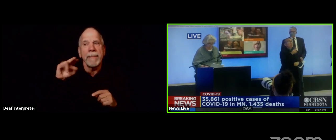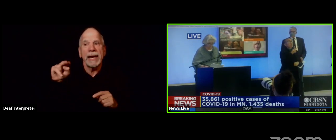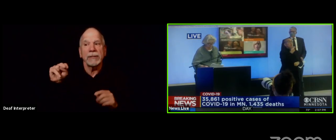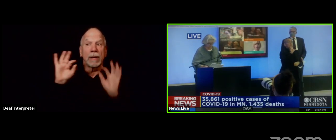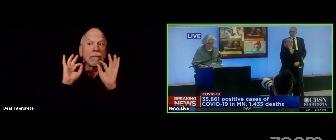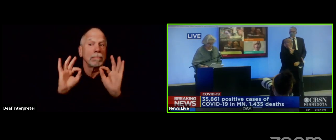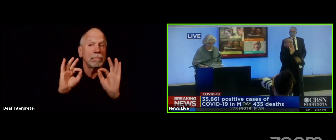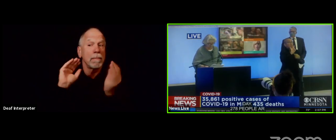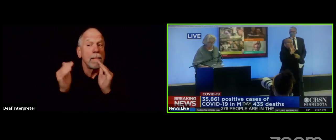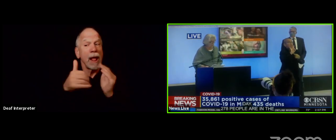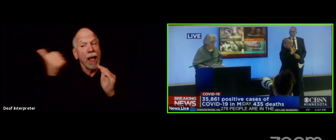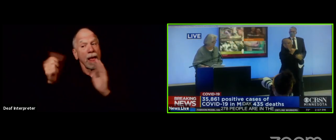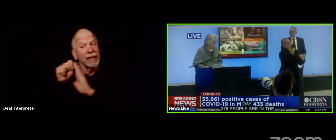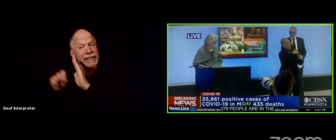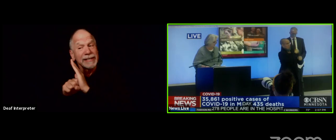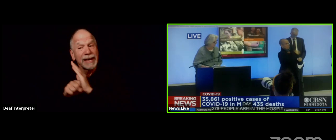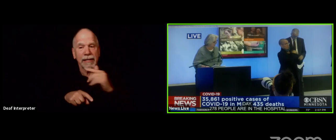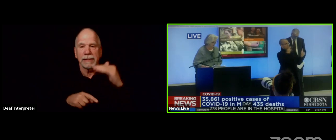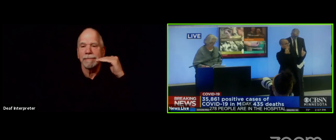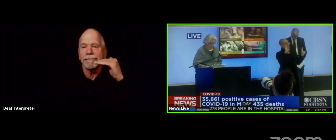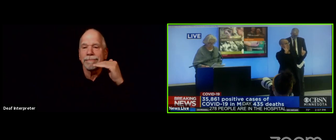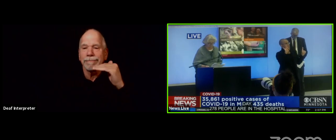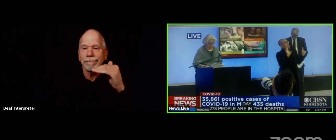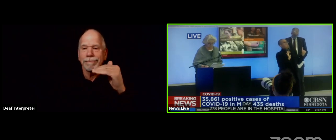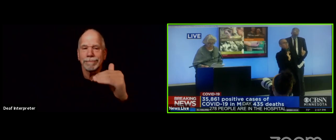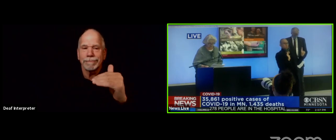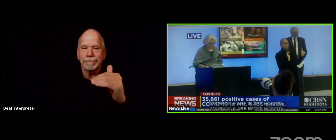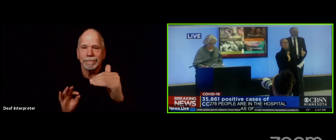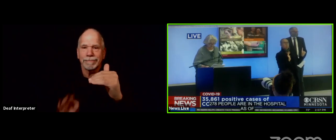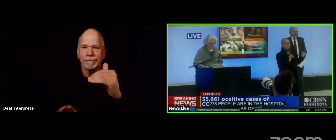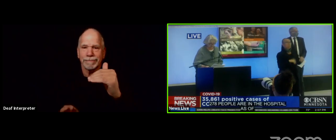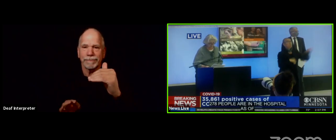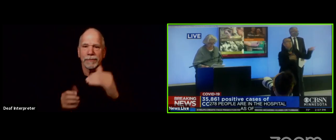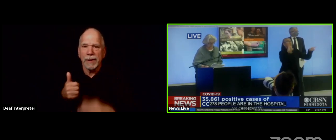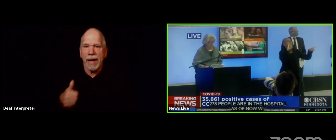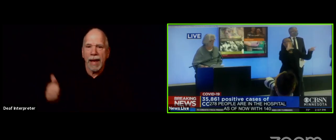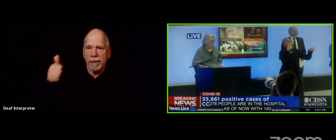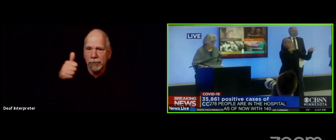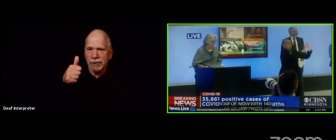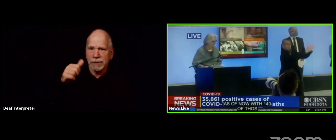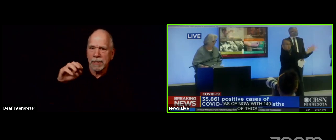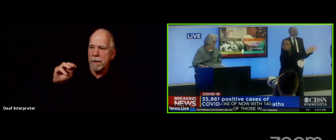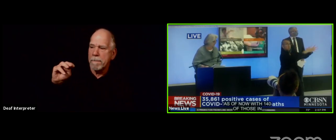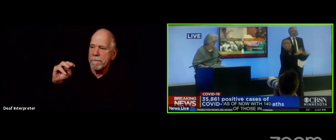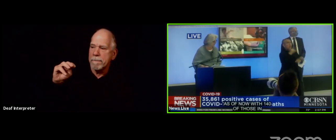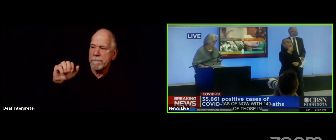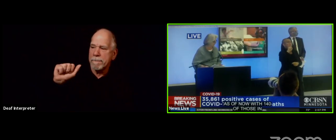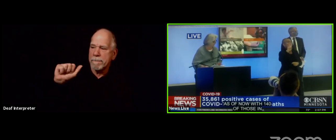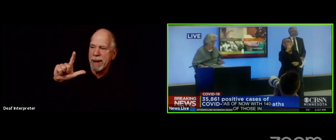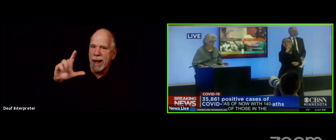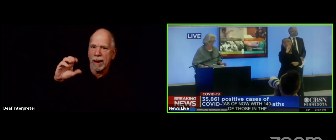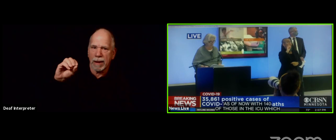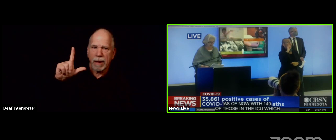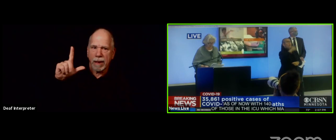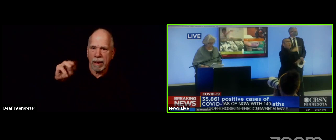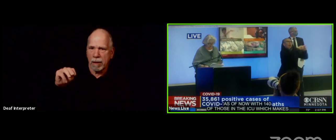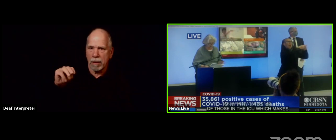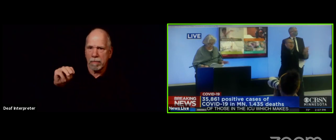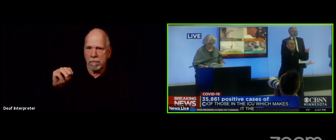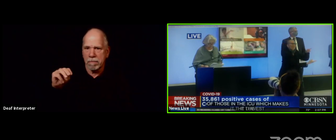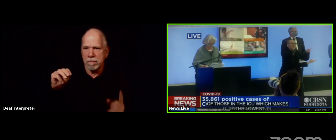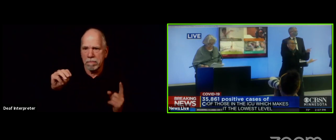now, with 140 of those in the ICU, which makes it the lowest level of ICU